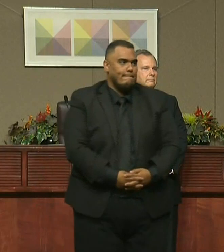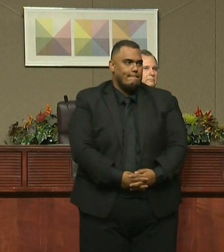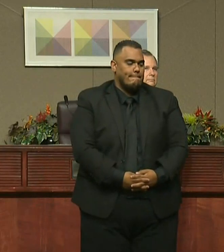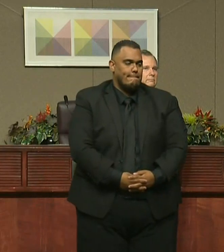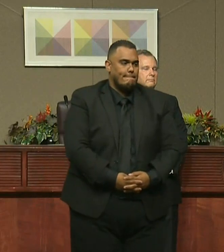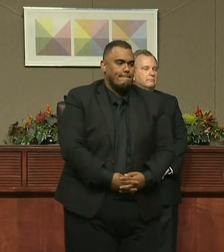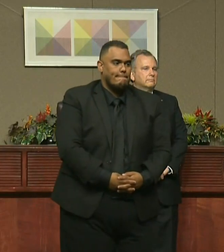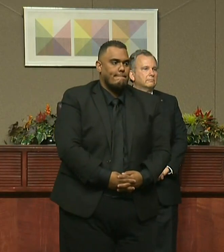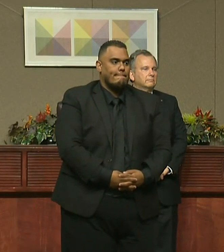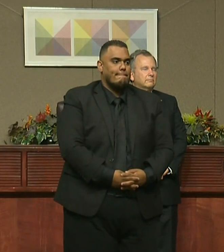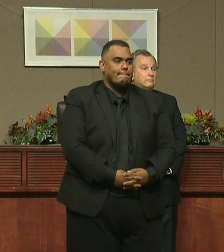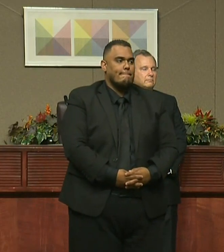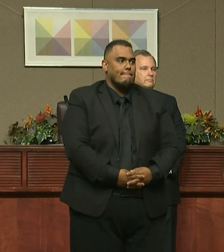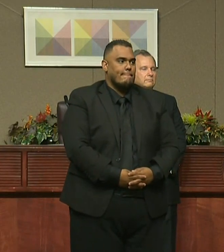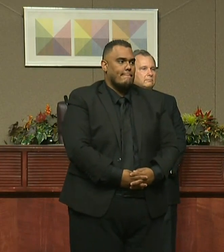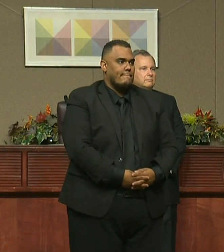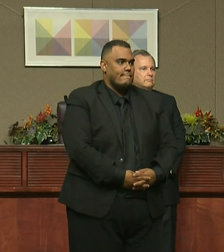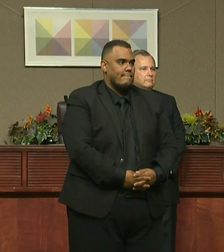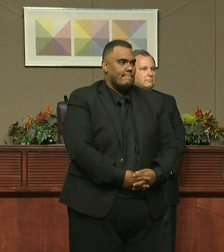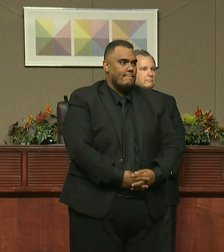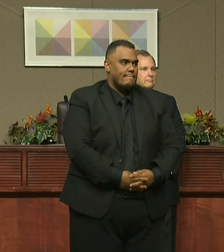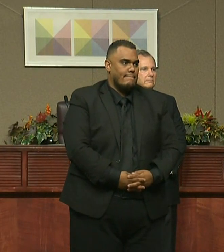So they want to respond in Spanish?